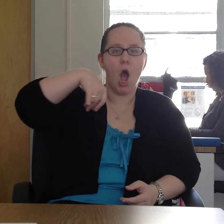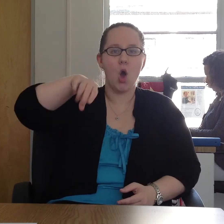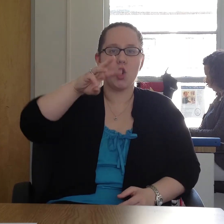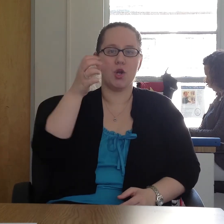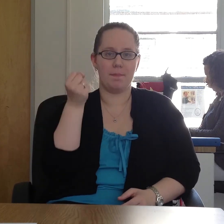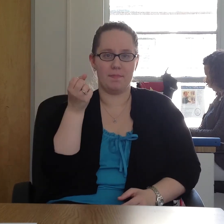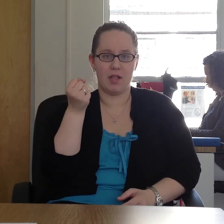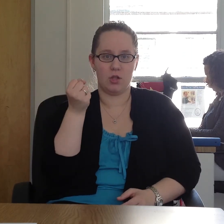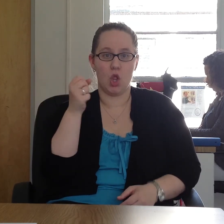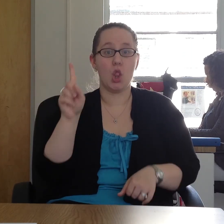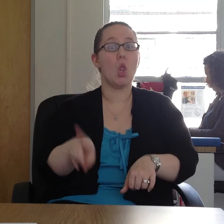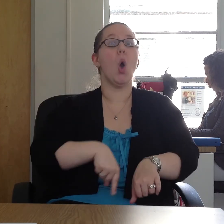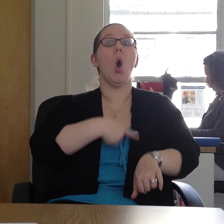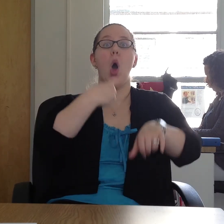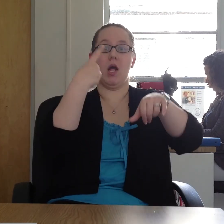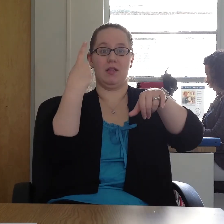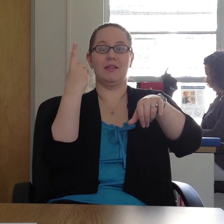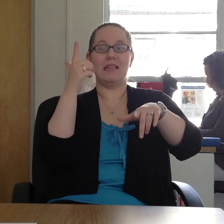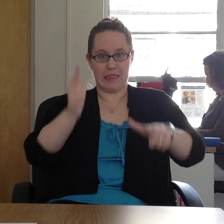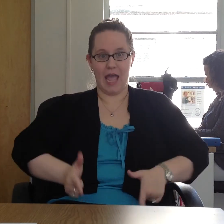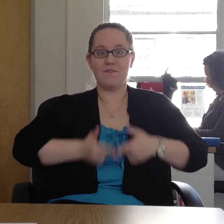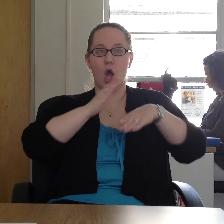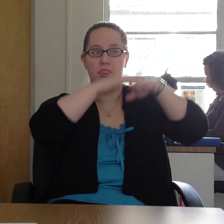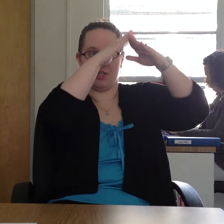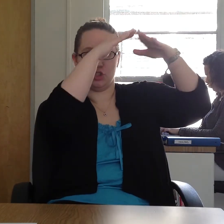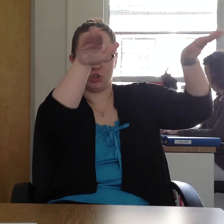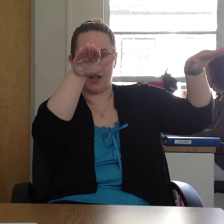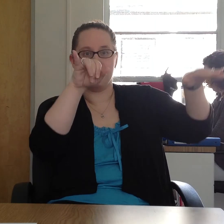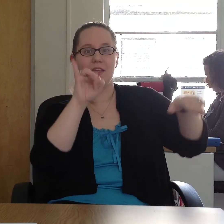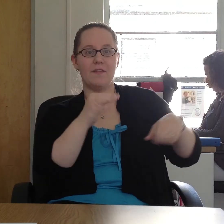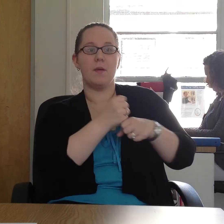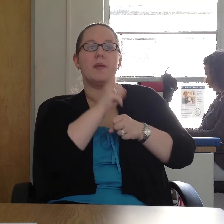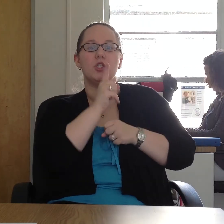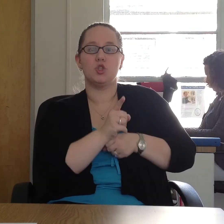long shelf life if maintained in dry conditions.